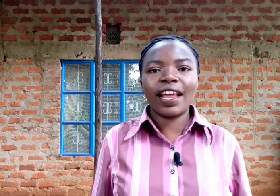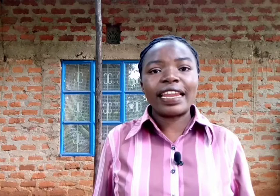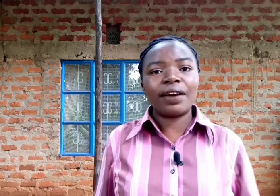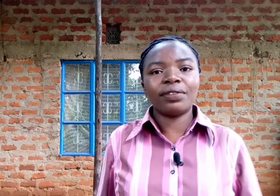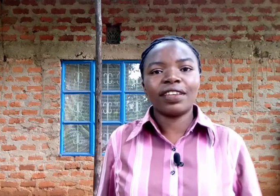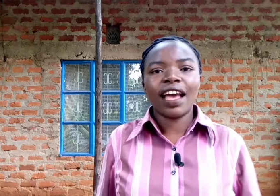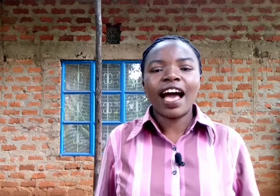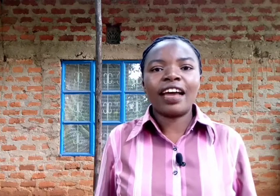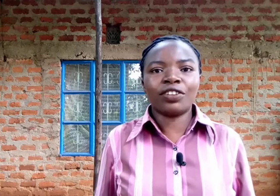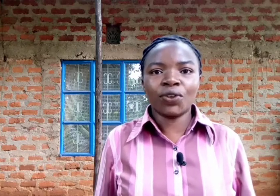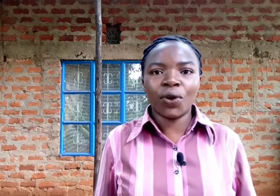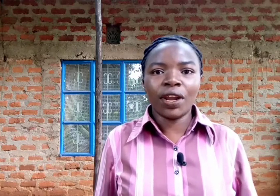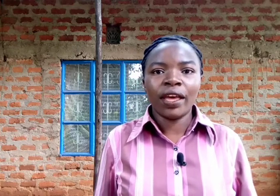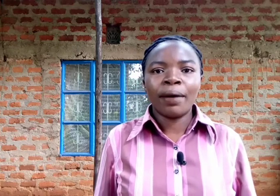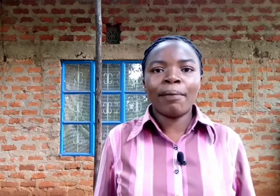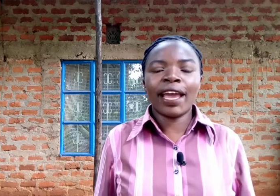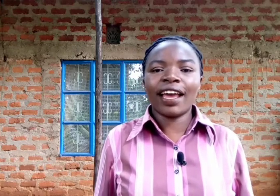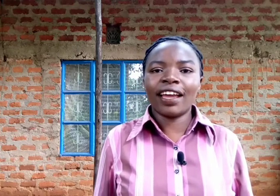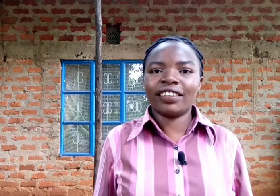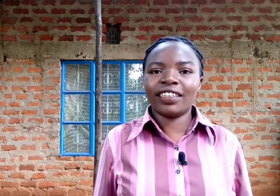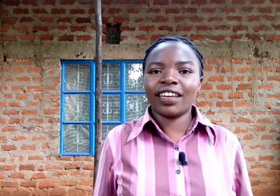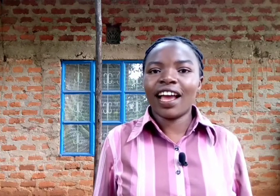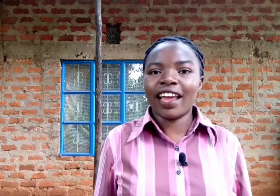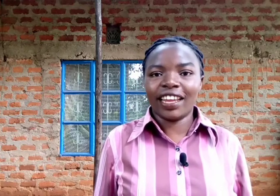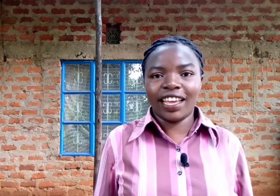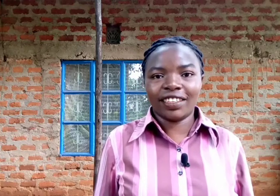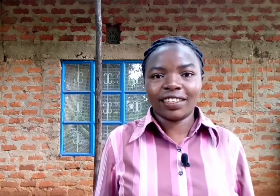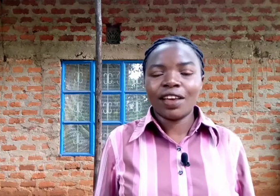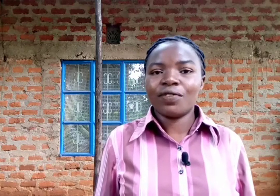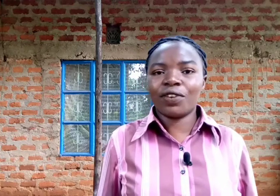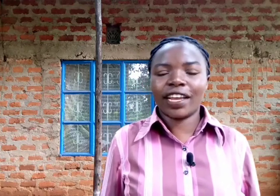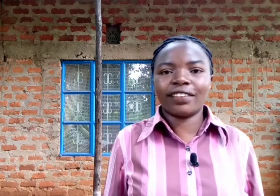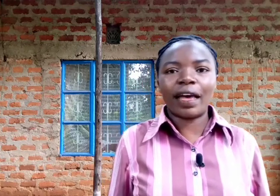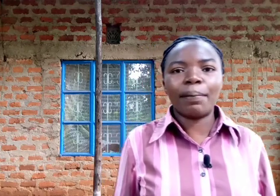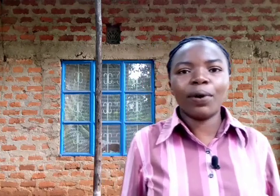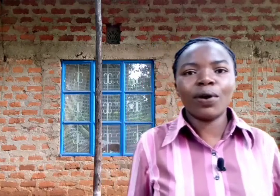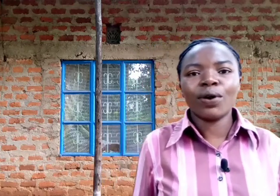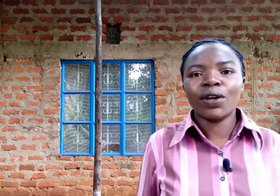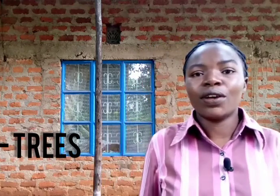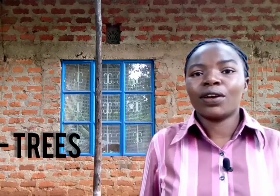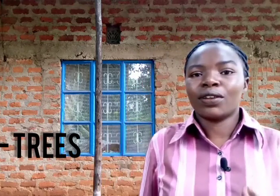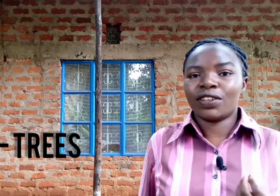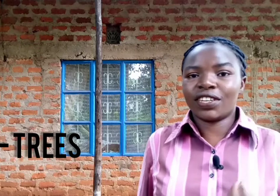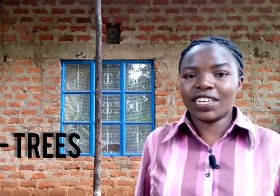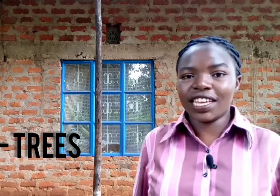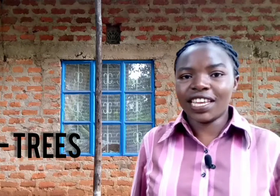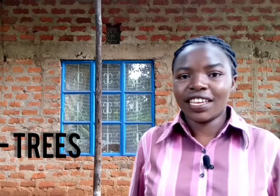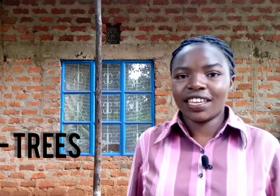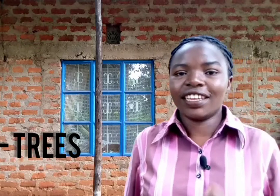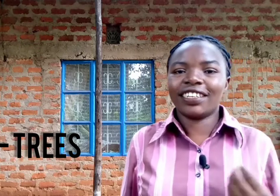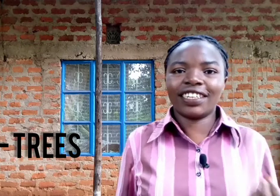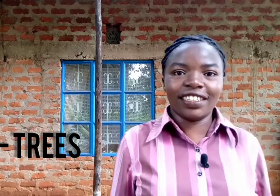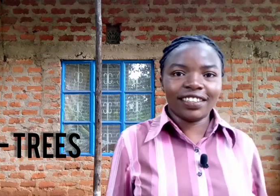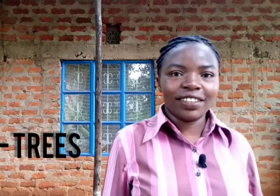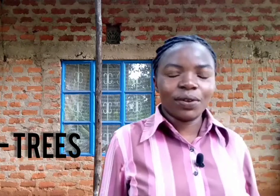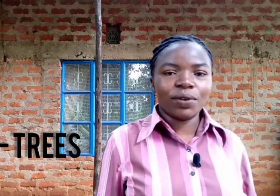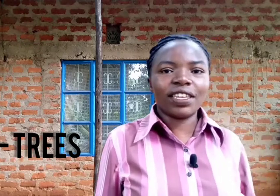nouns are shown by adding an is for example three trees just